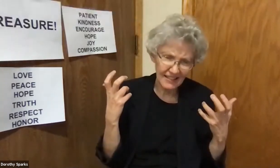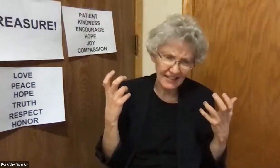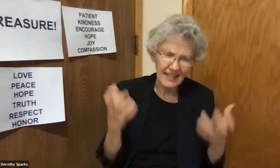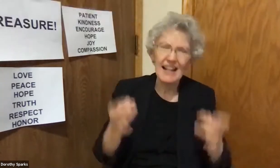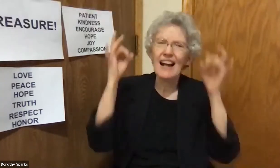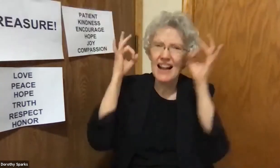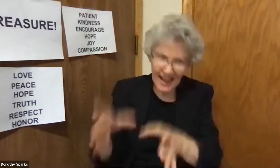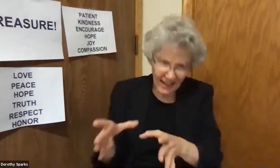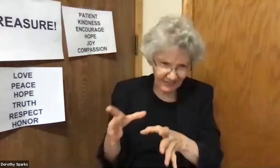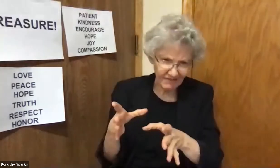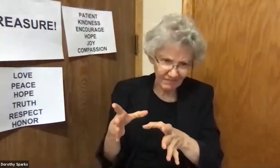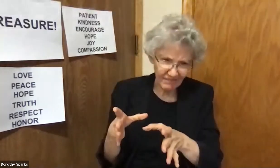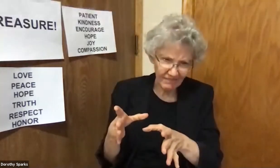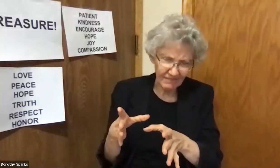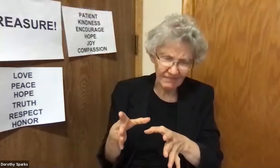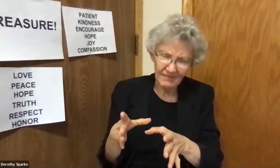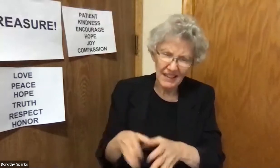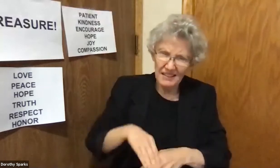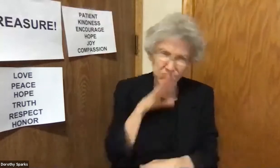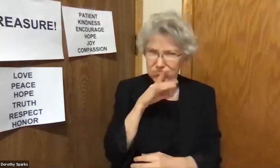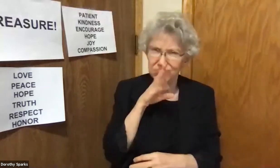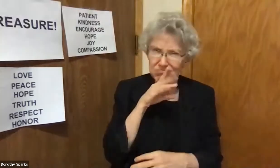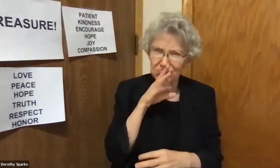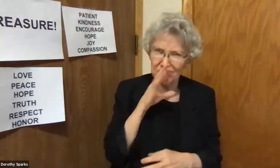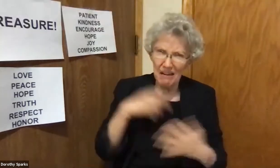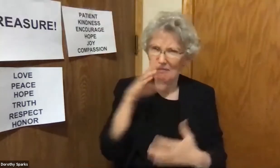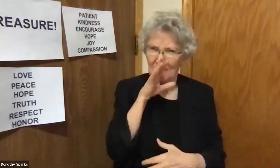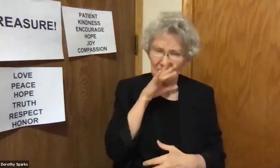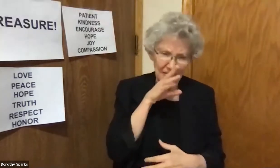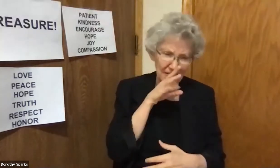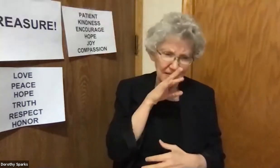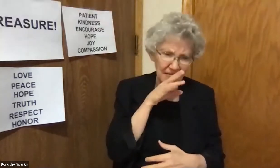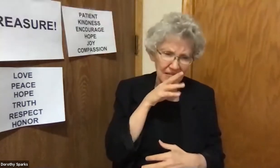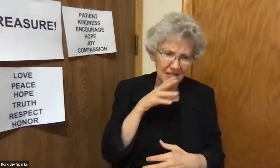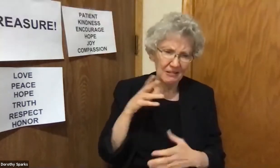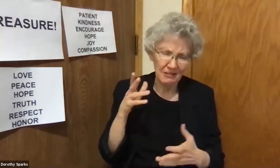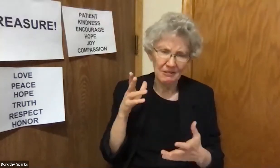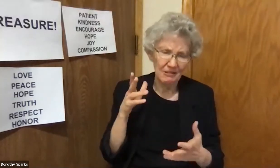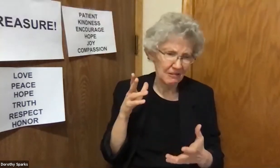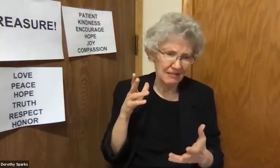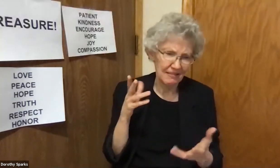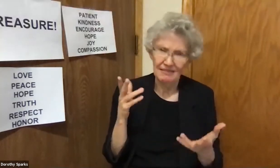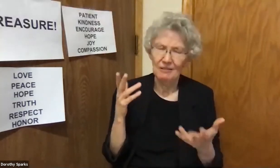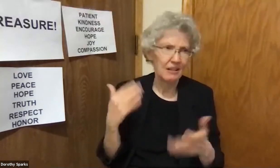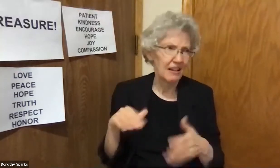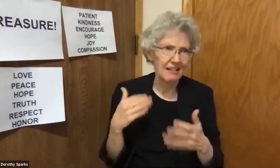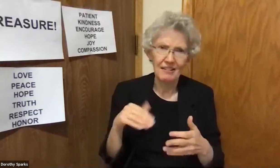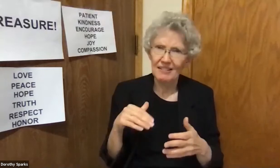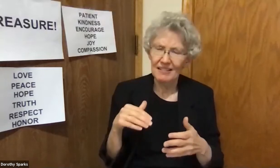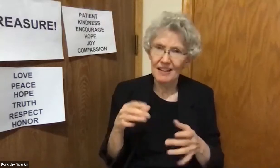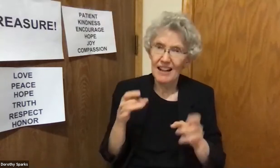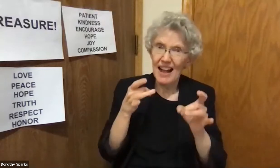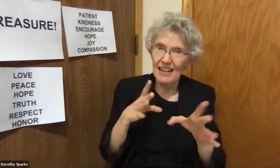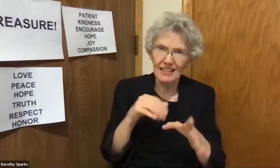And they might be angry or hateful, and they speak angrily against other